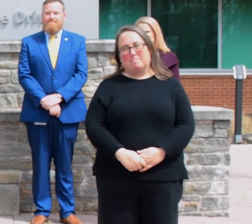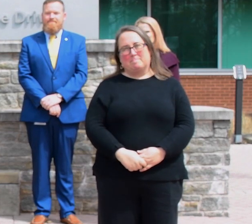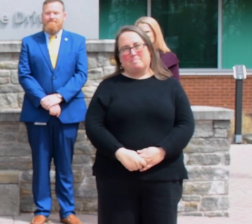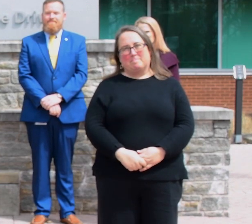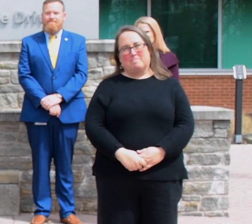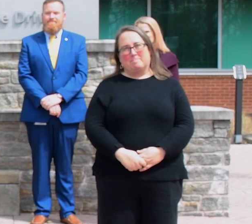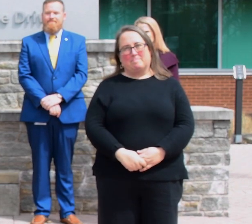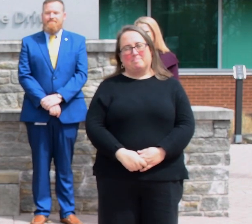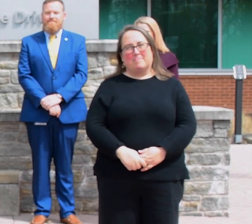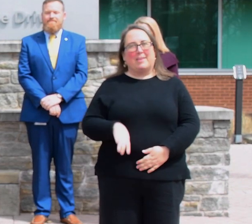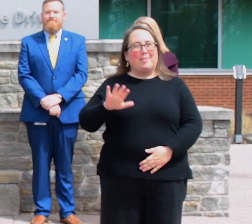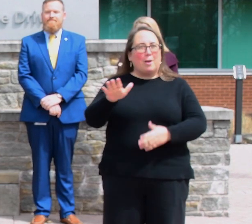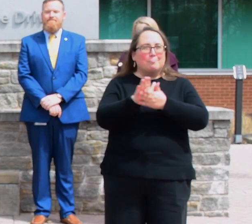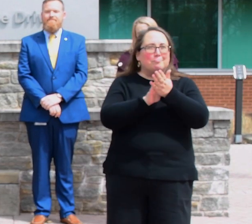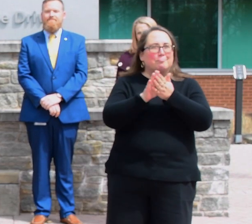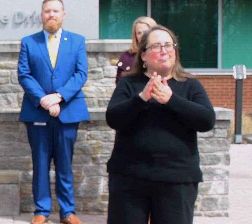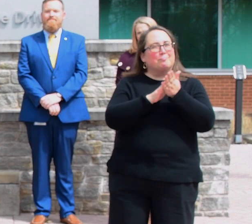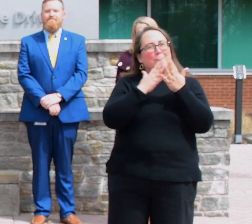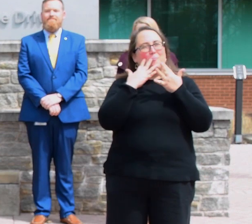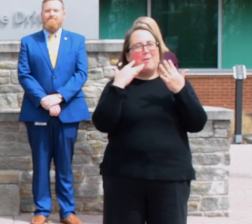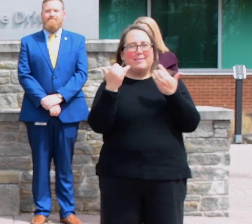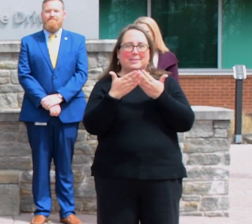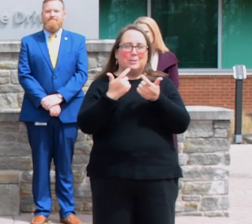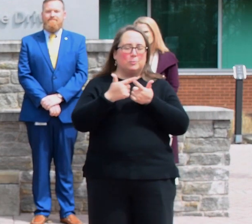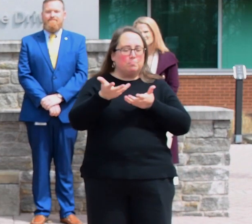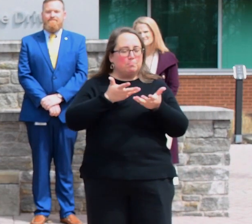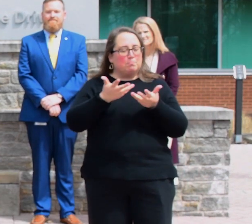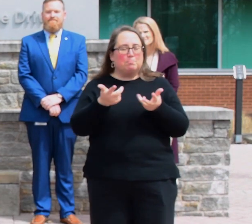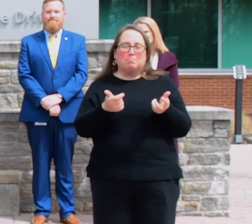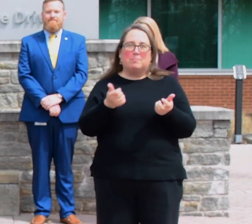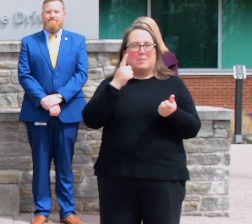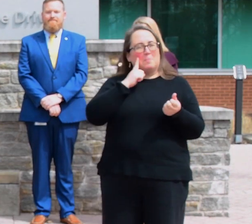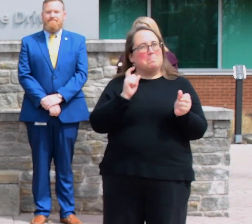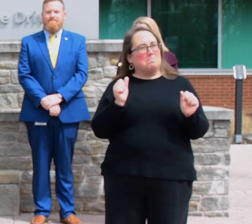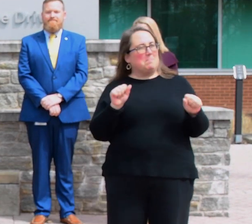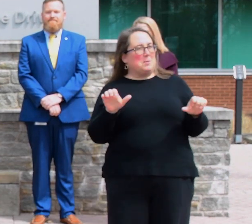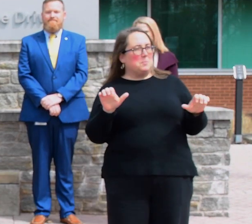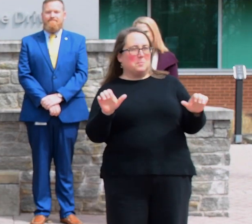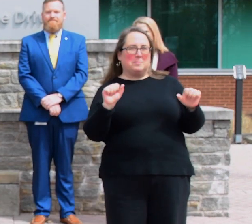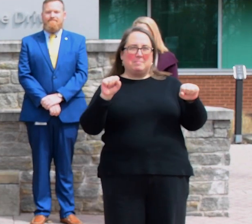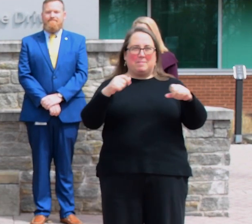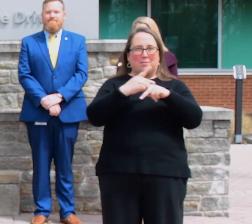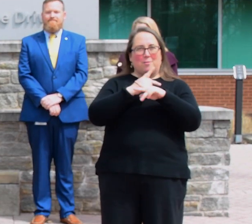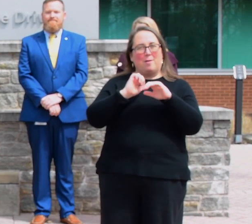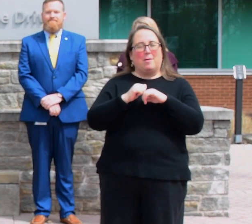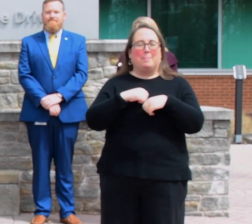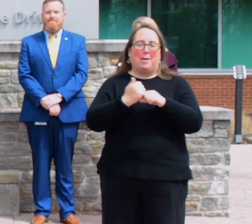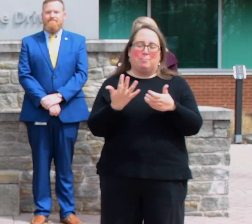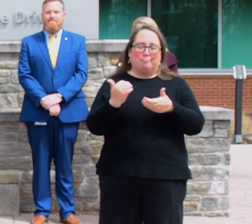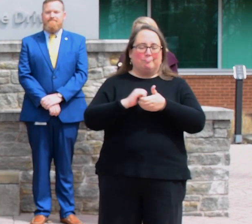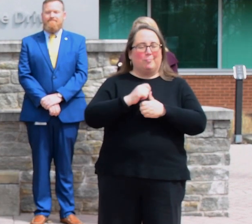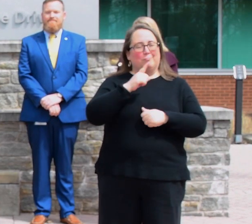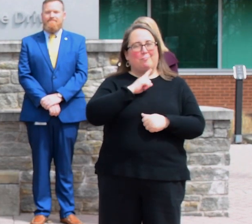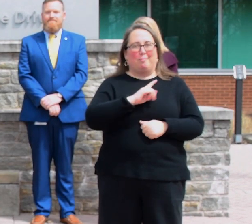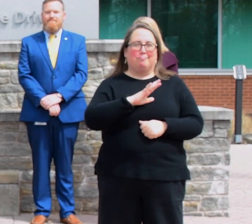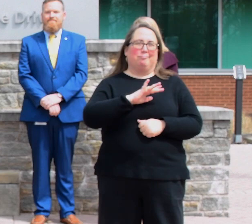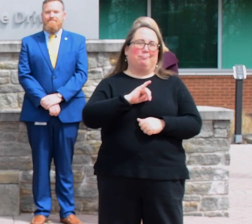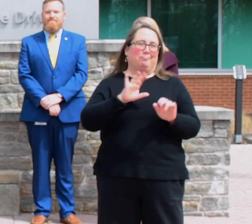Their enthusiasm, their friendliness, and their can-do attitude make working with them a real